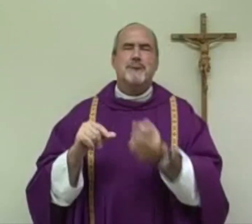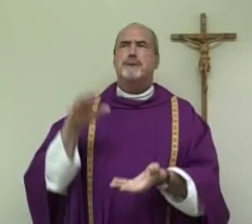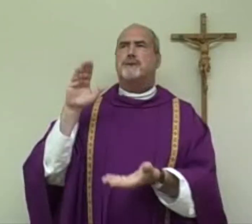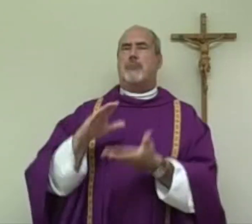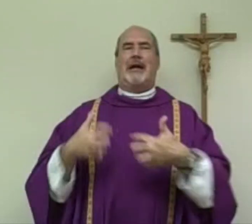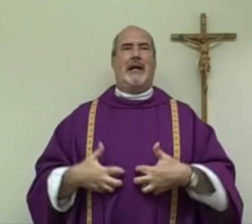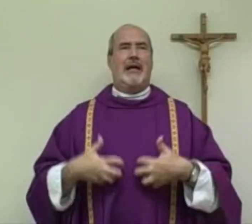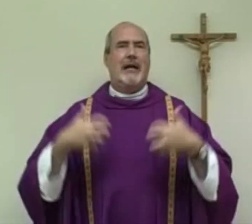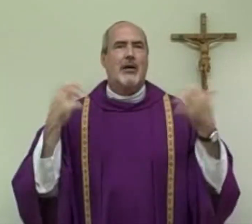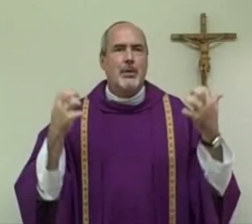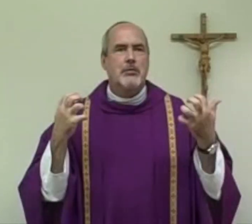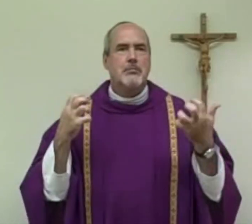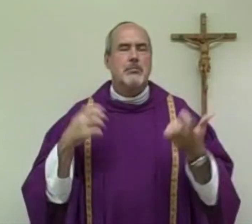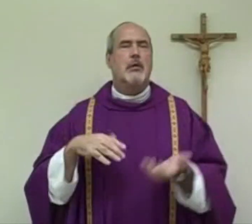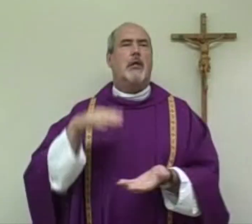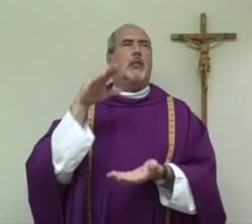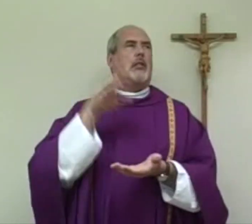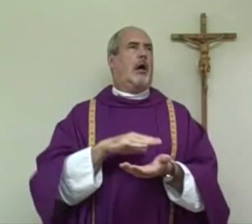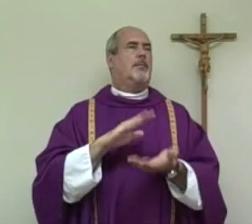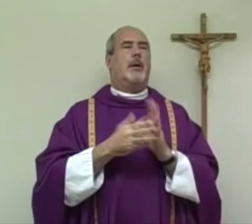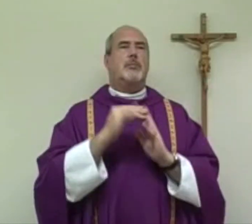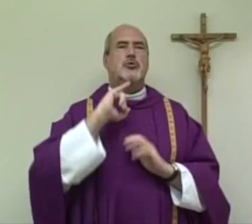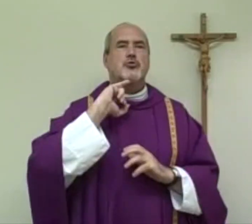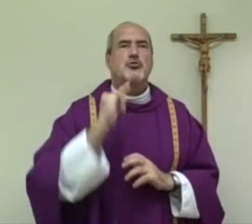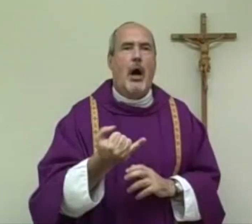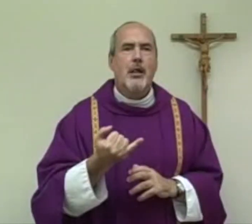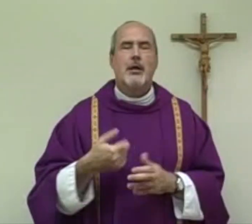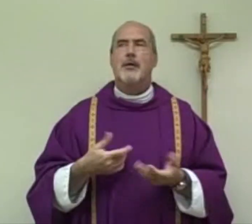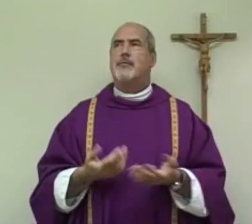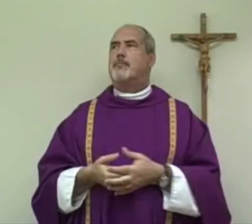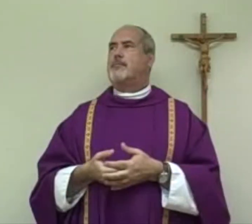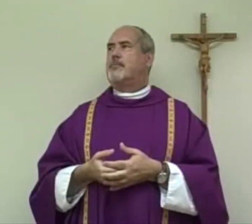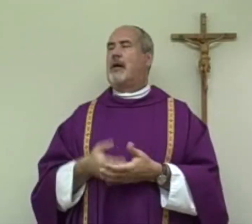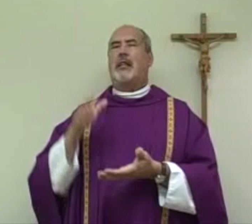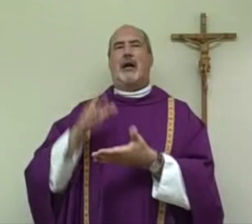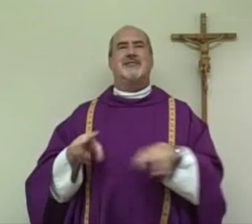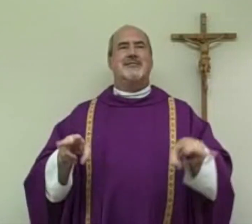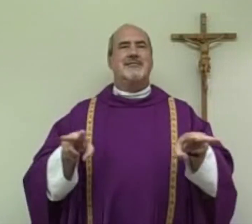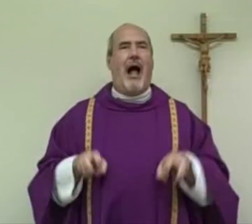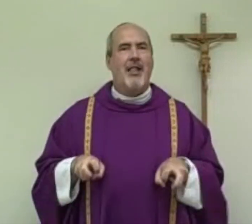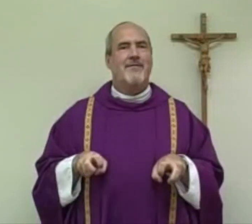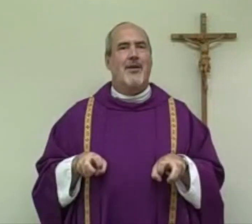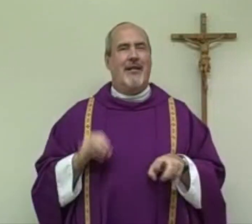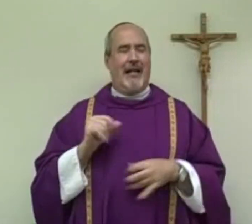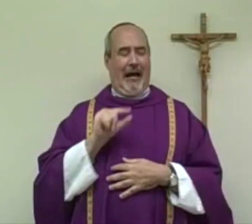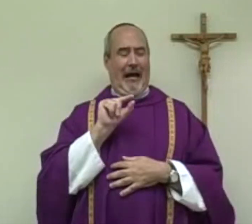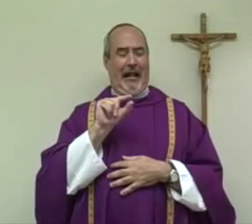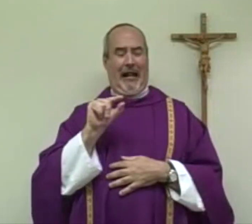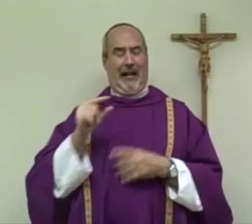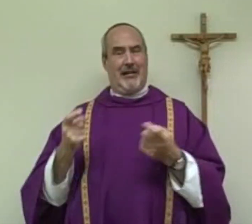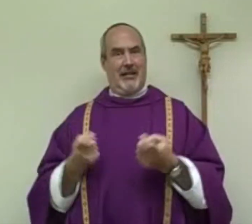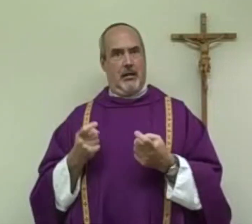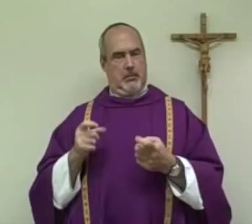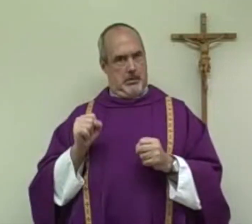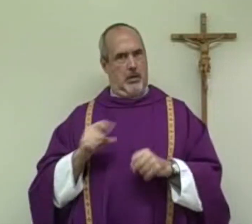improve on those things. Gossip less. Get angry less. Be jealous less. Be less